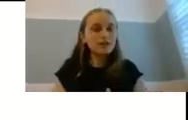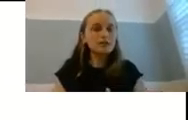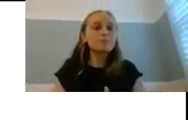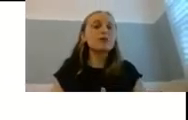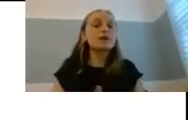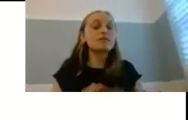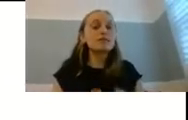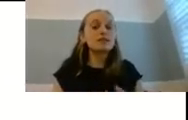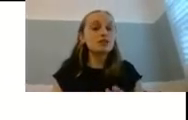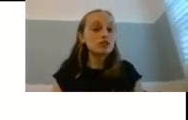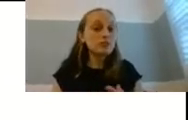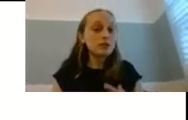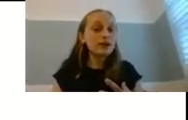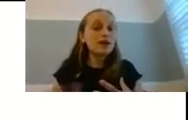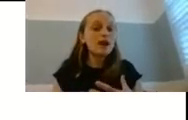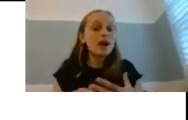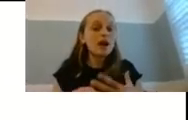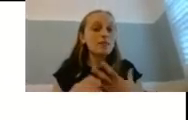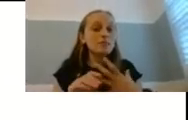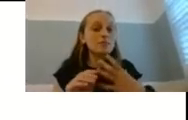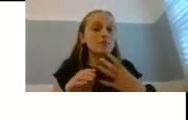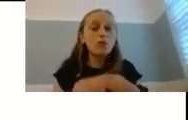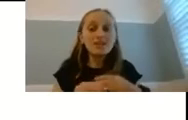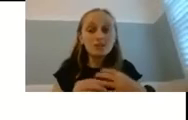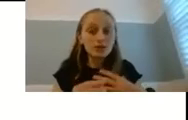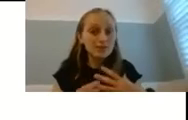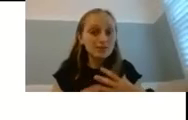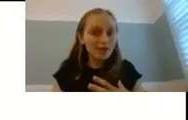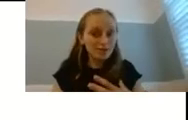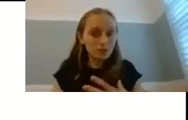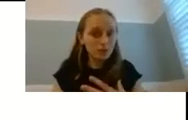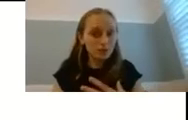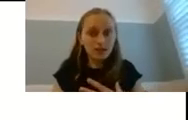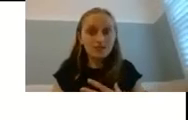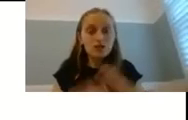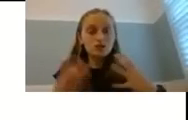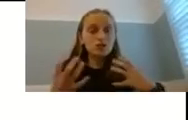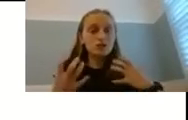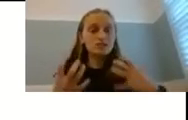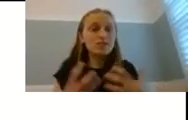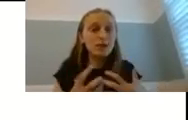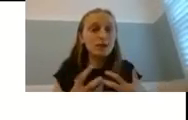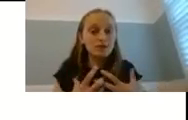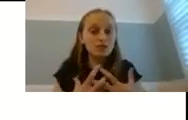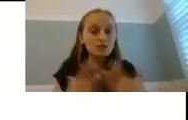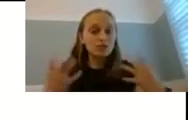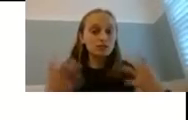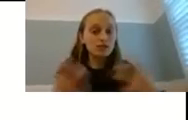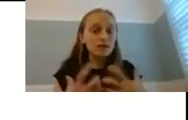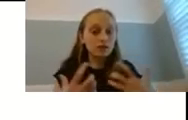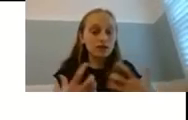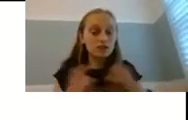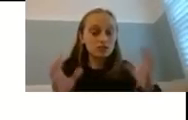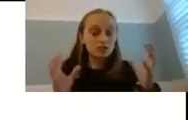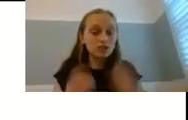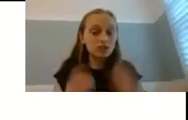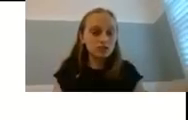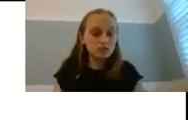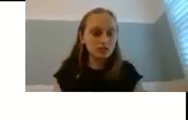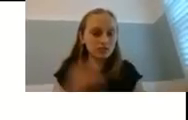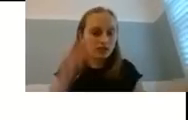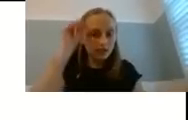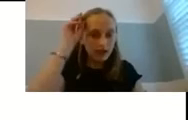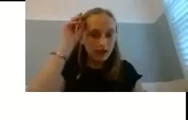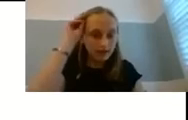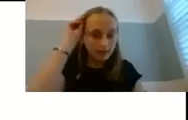very rare but in in Shilmark one in 25 people were deaf so this deaf population was a lot more concentrated and